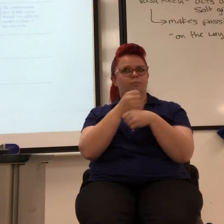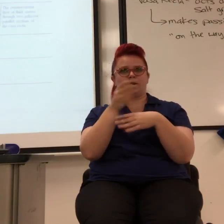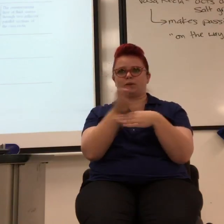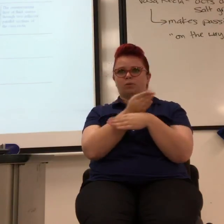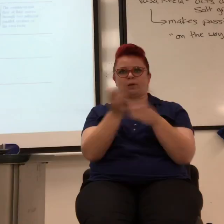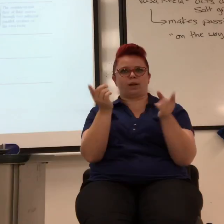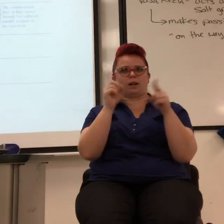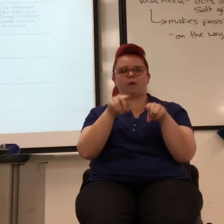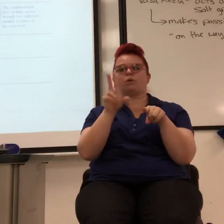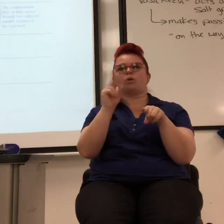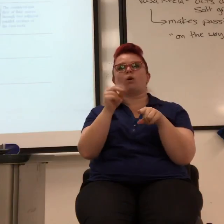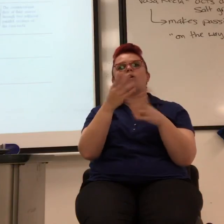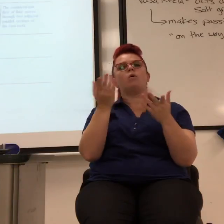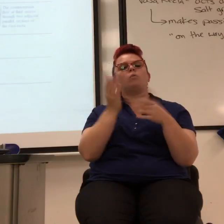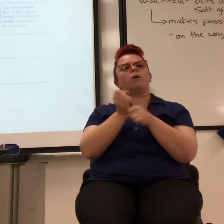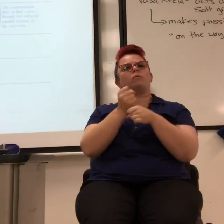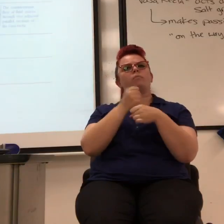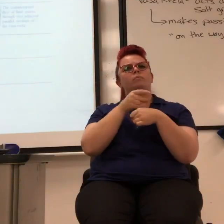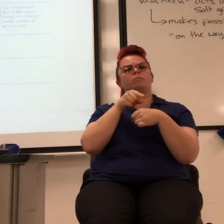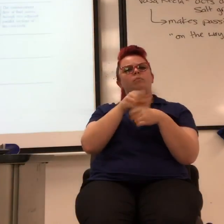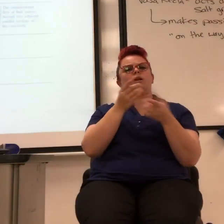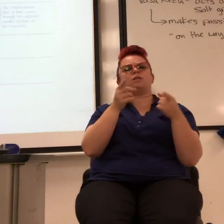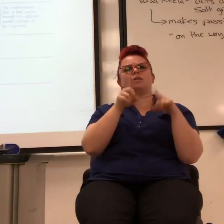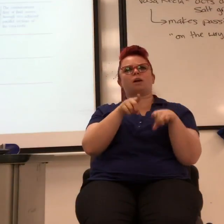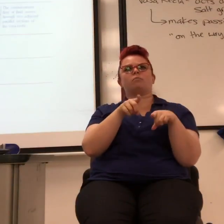it? That was the other thing.